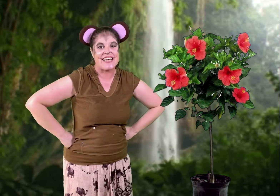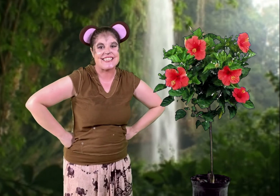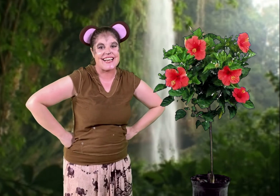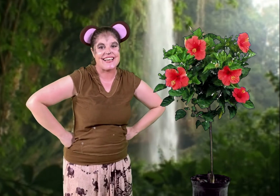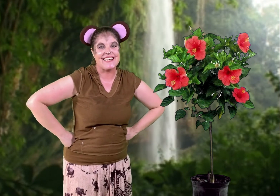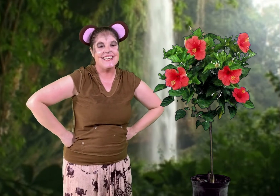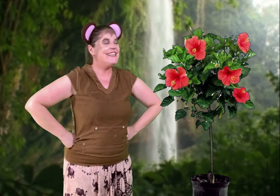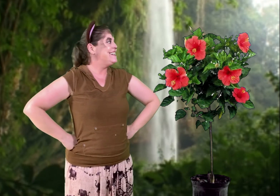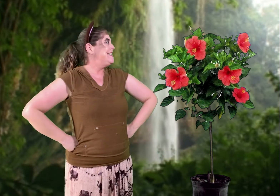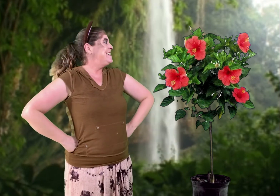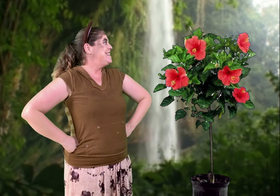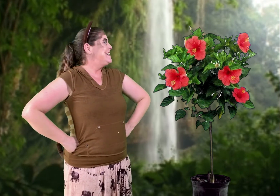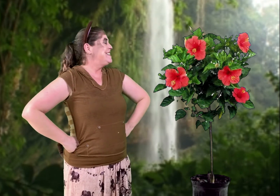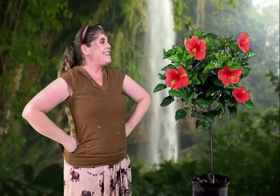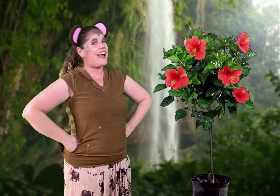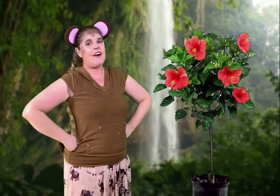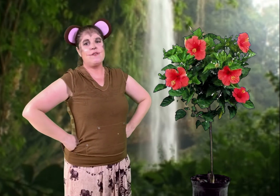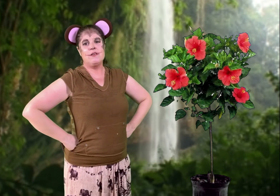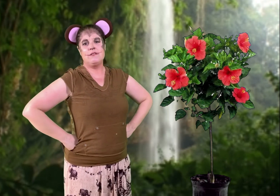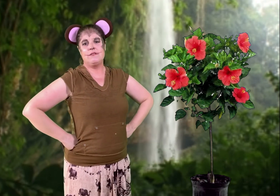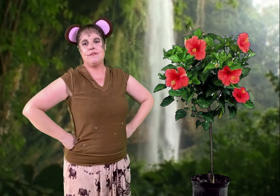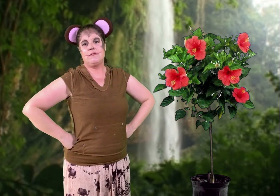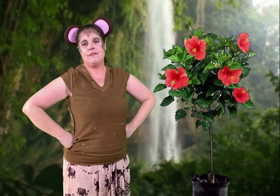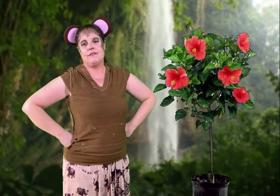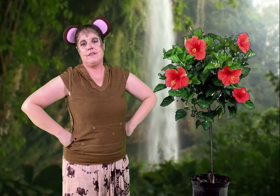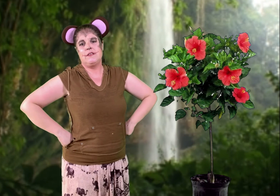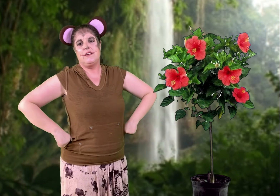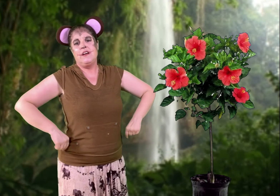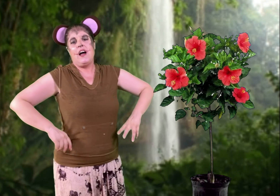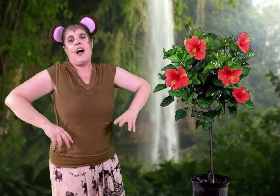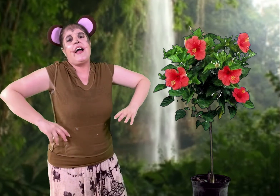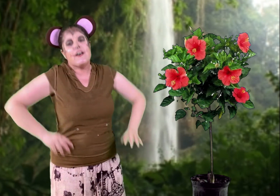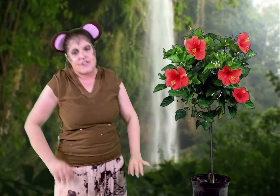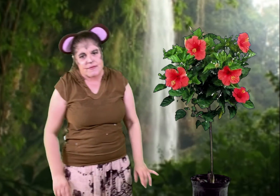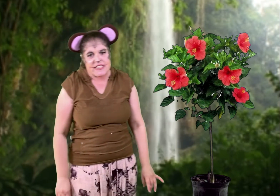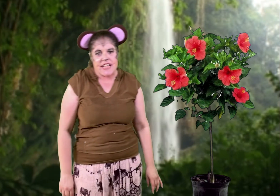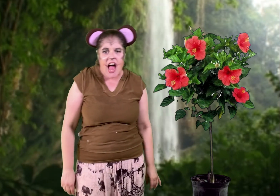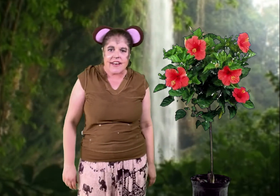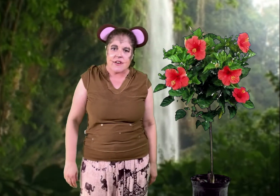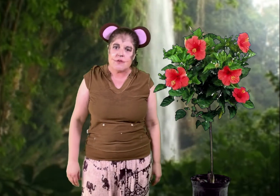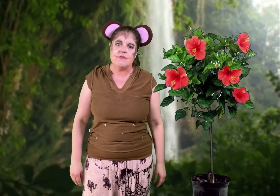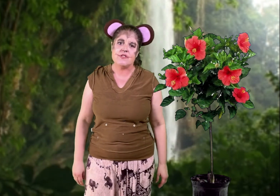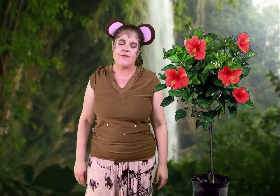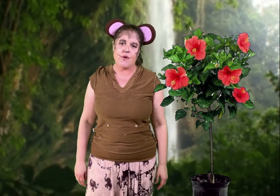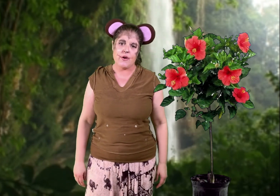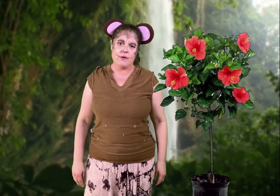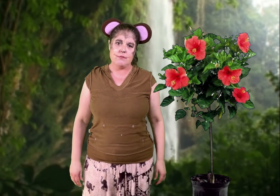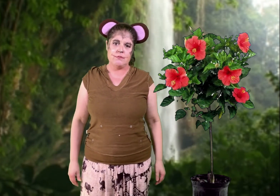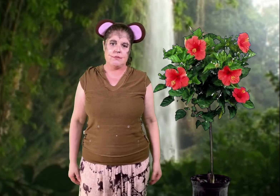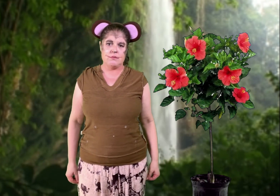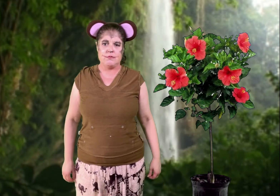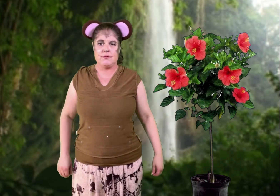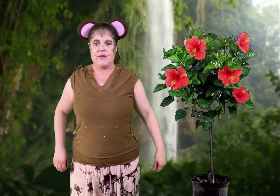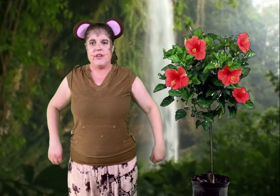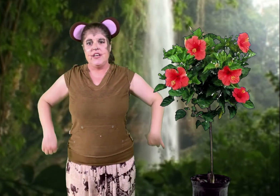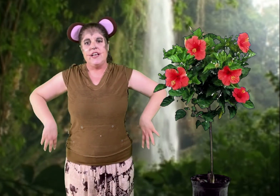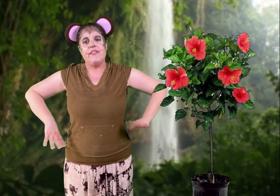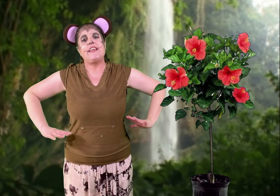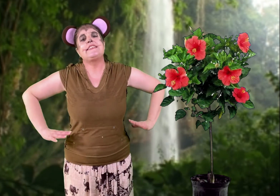Fantastic! Now, I have some sad news for you. This is